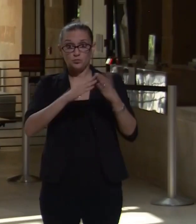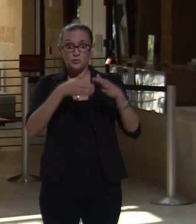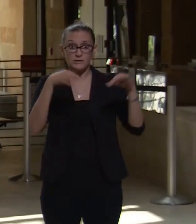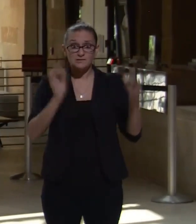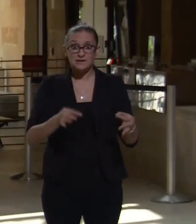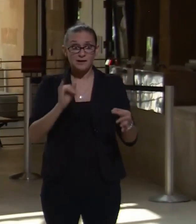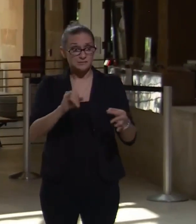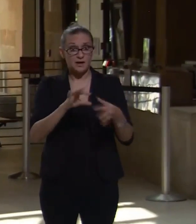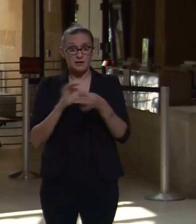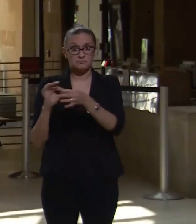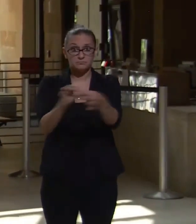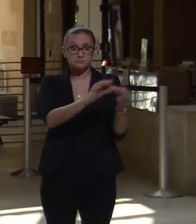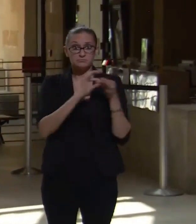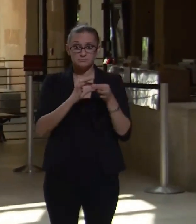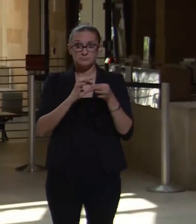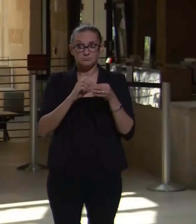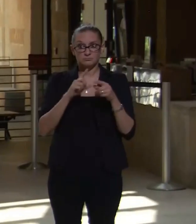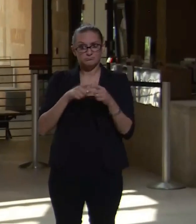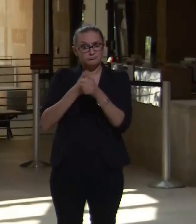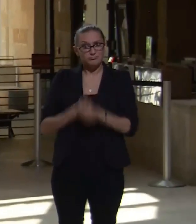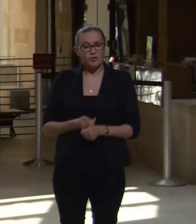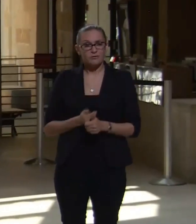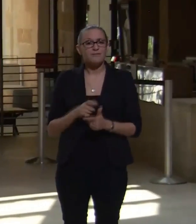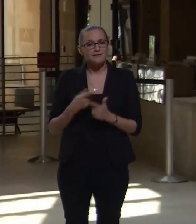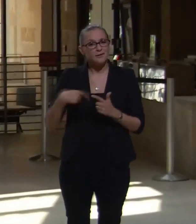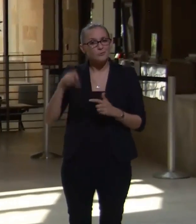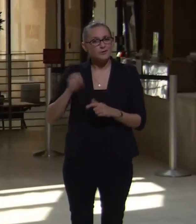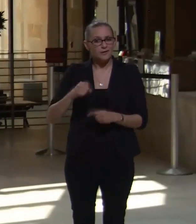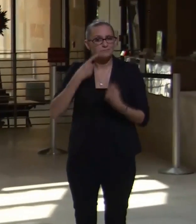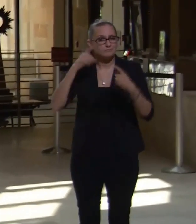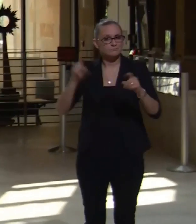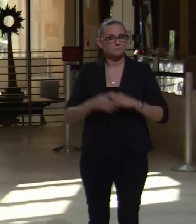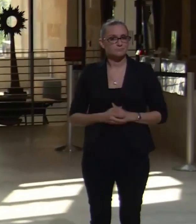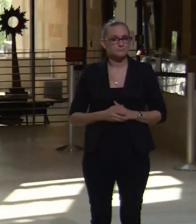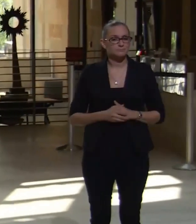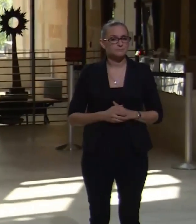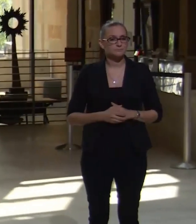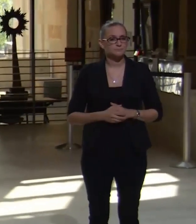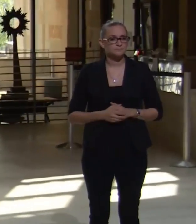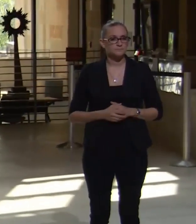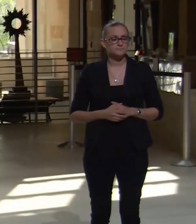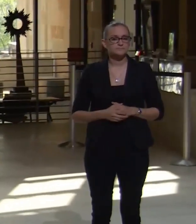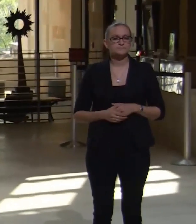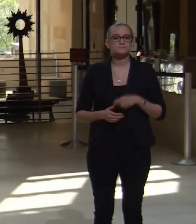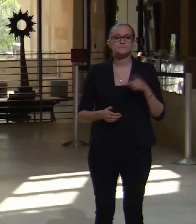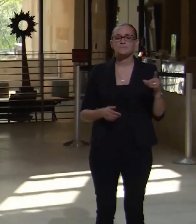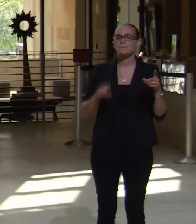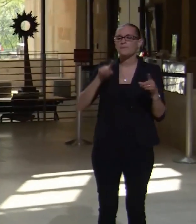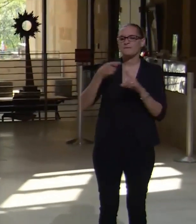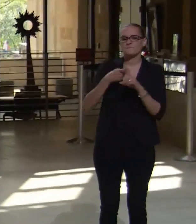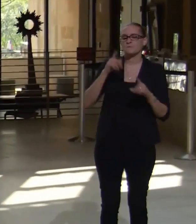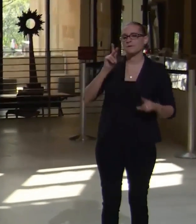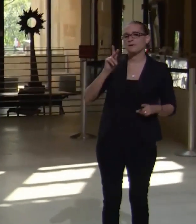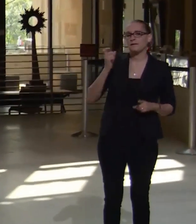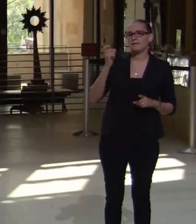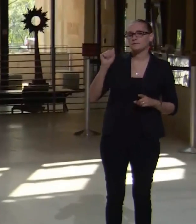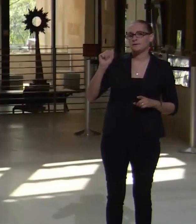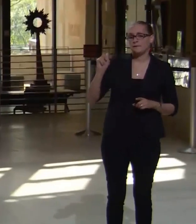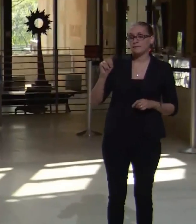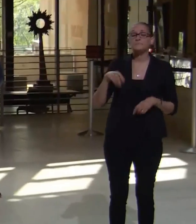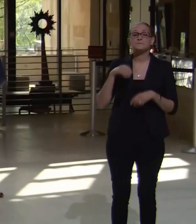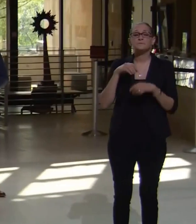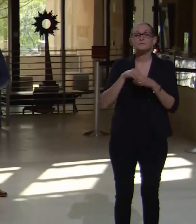decides that collectively, then we can get there. This is from KXAN. In a